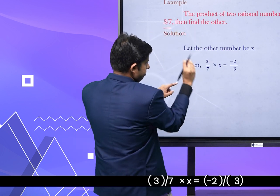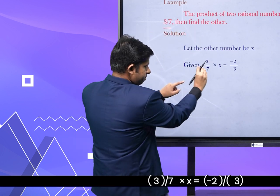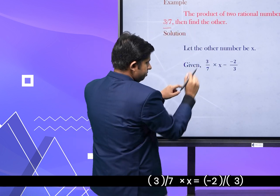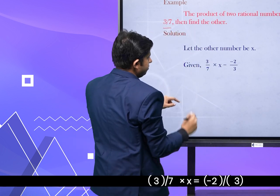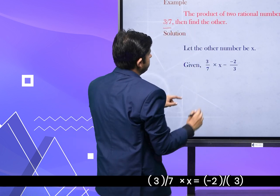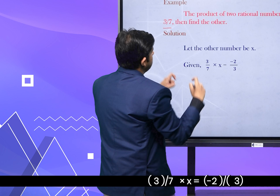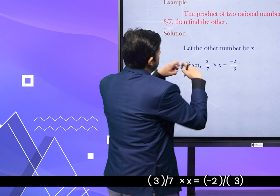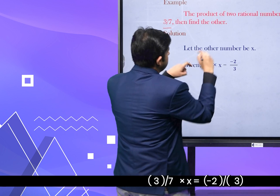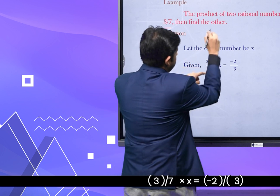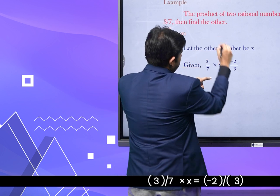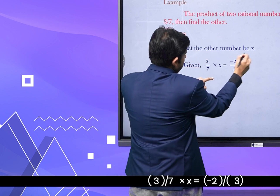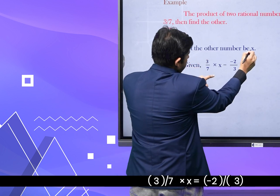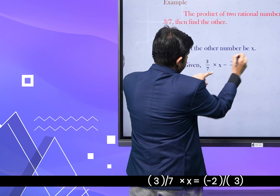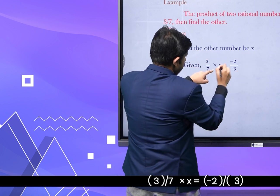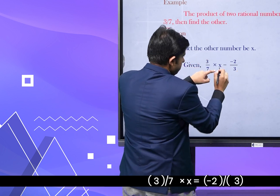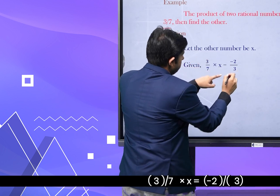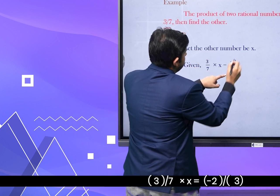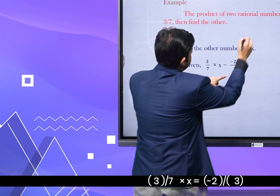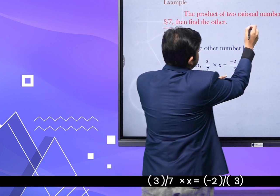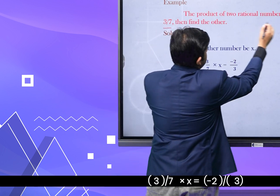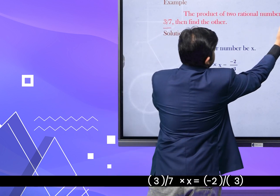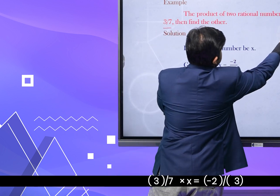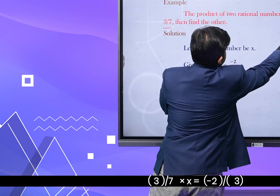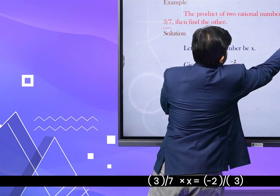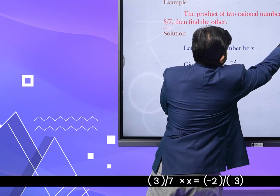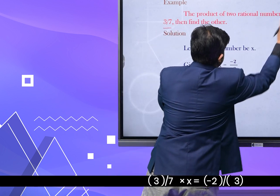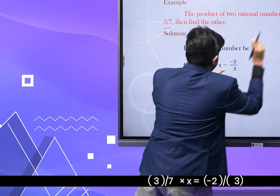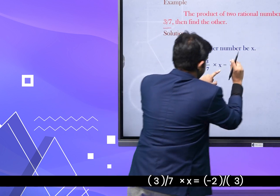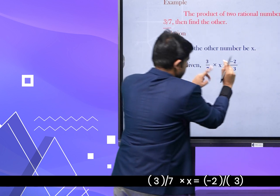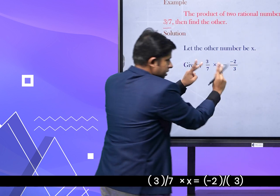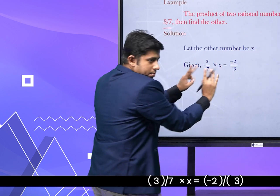3 by 7 into x is equal to minus 2 by 3.